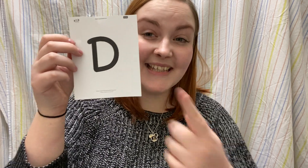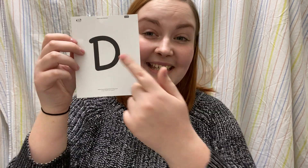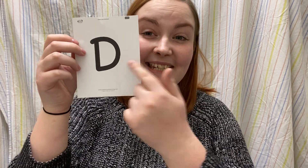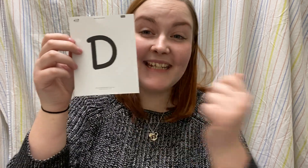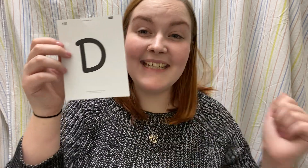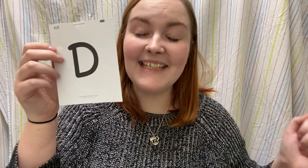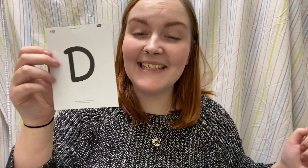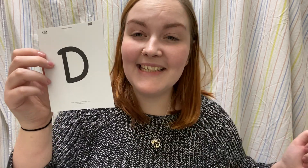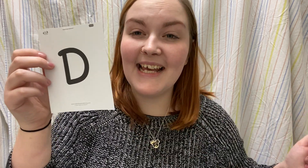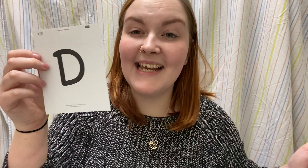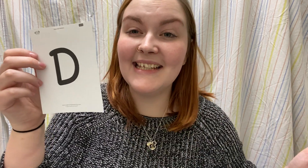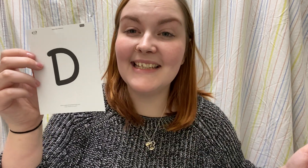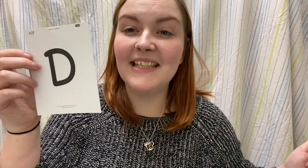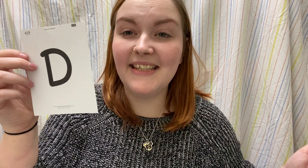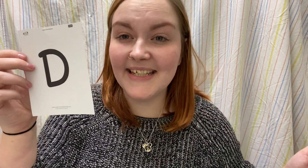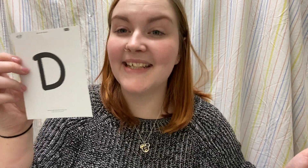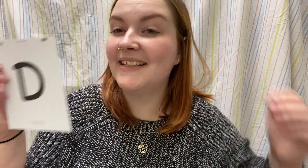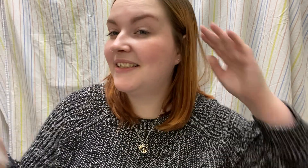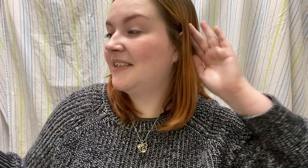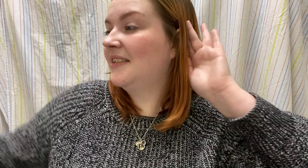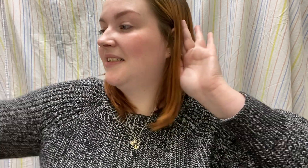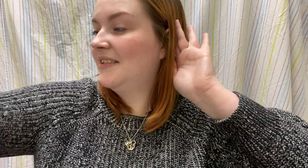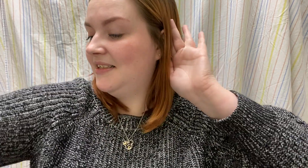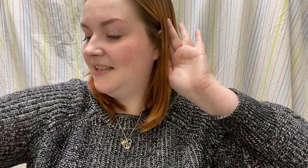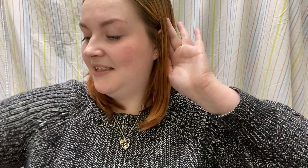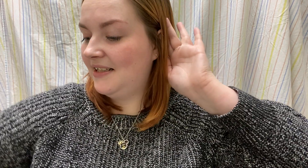D says d.